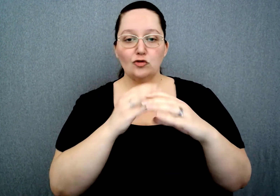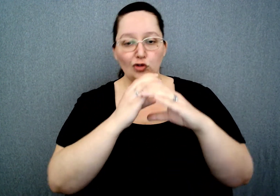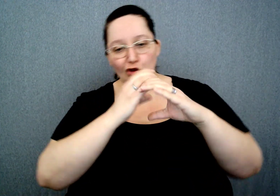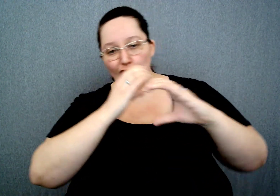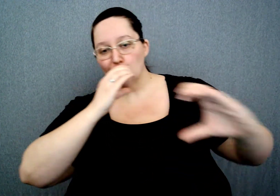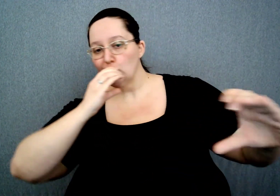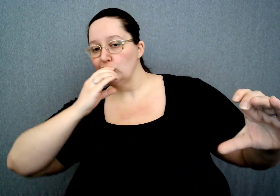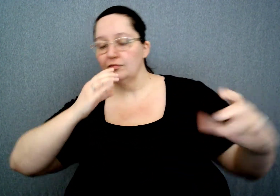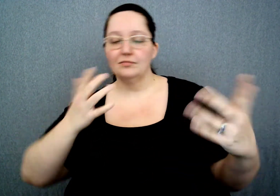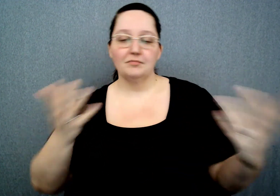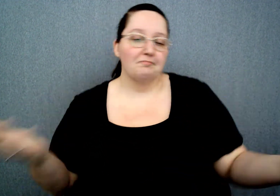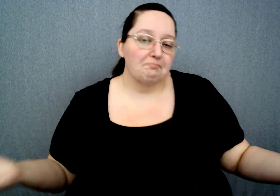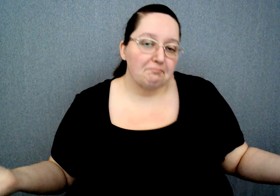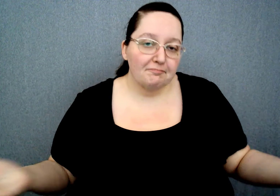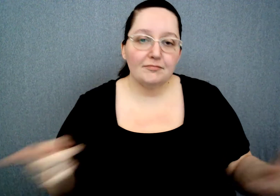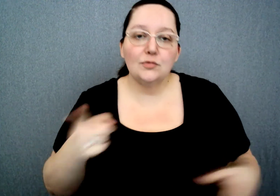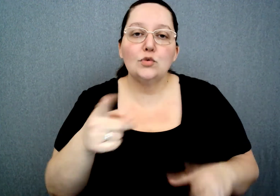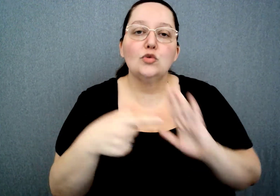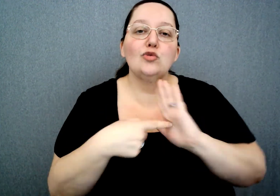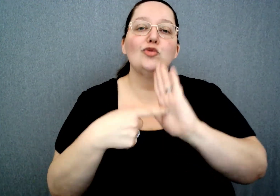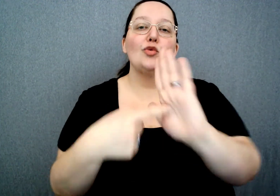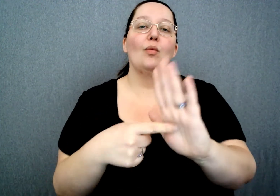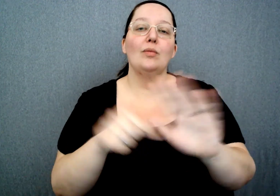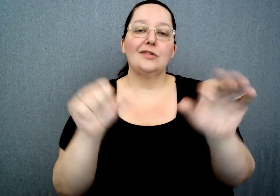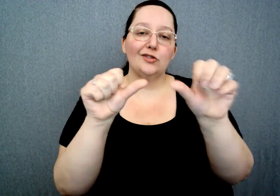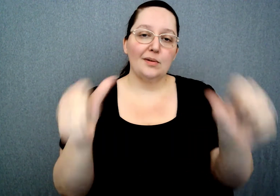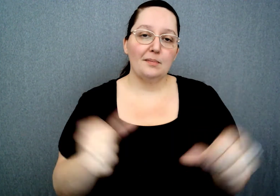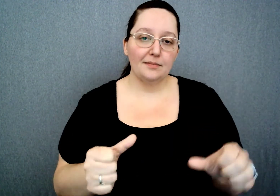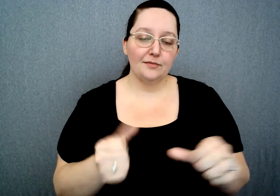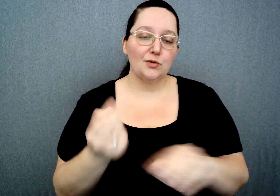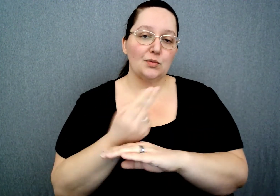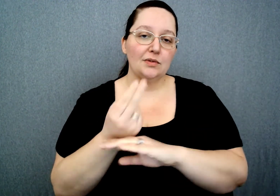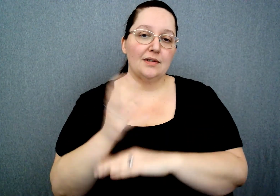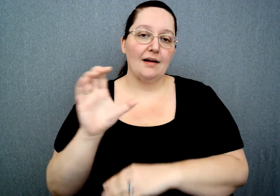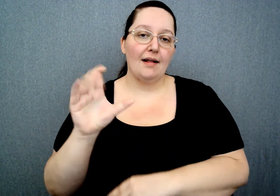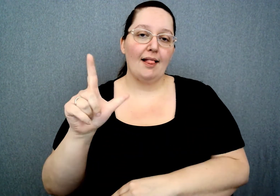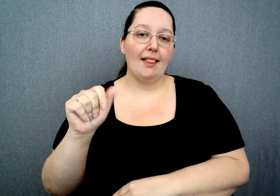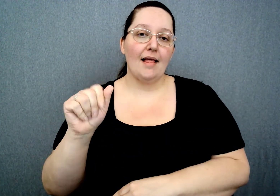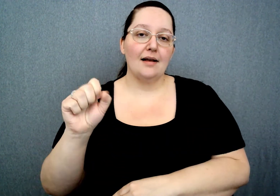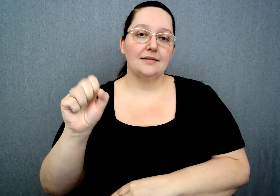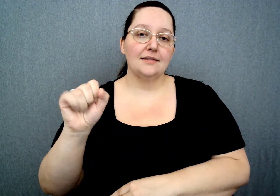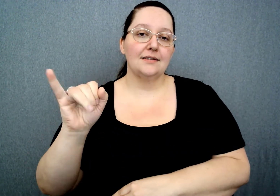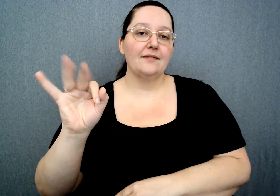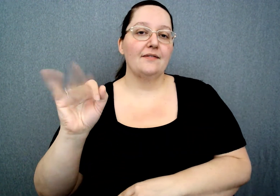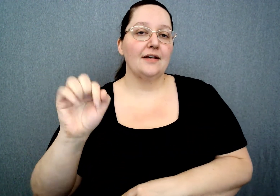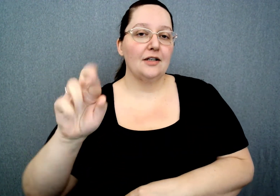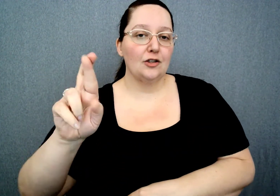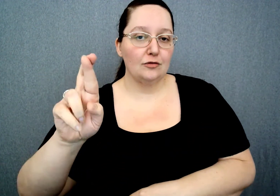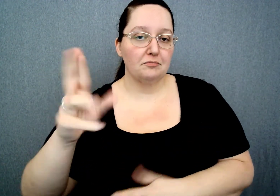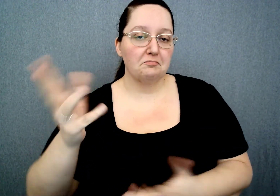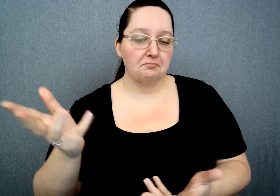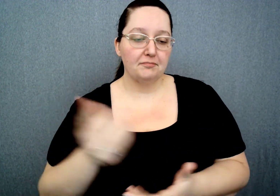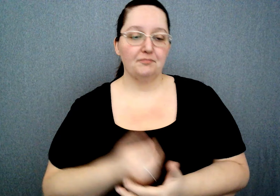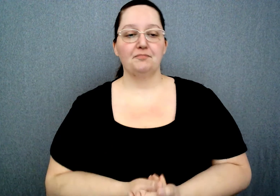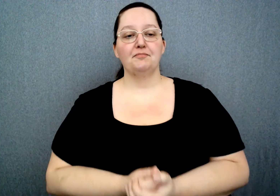Subway sandwich, right? A foot long. You show the shape. Use a classifier for that.